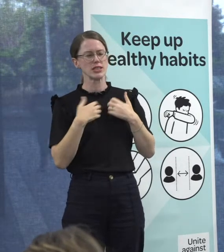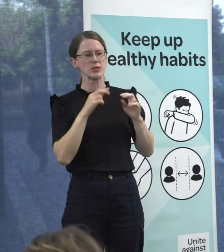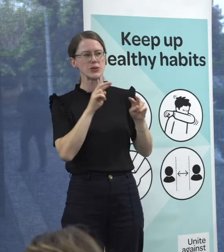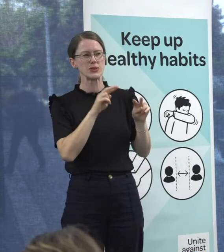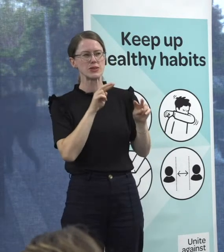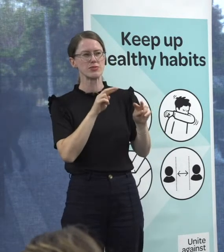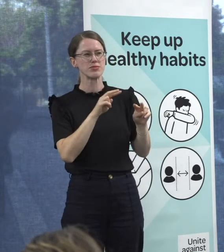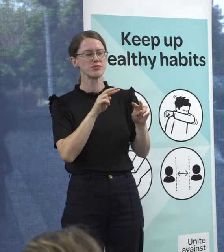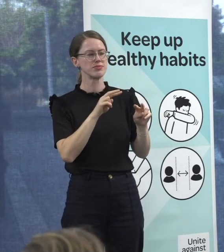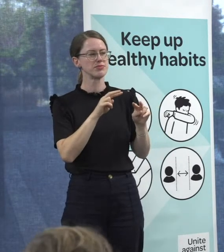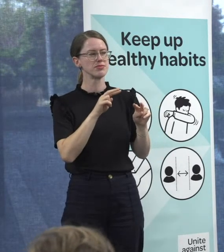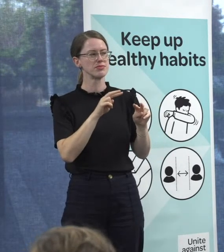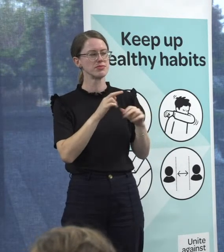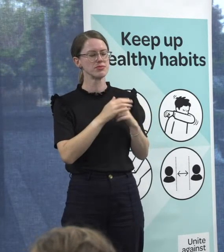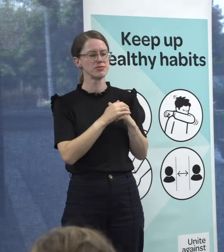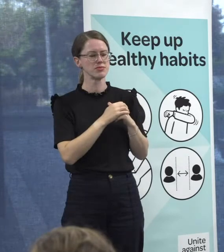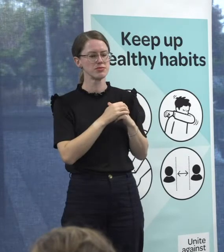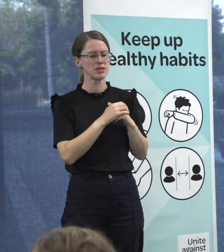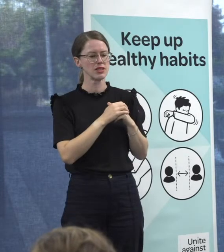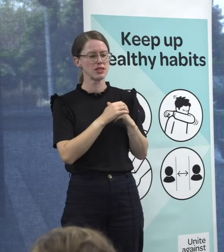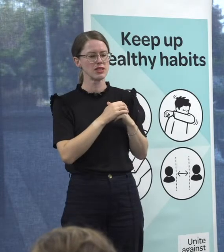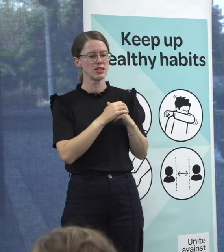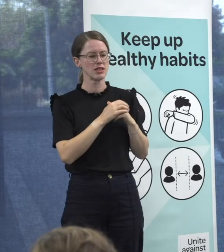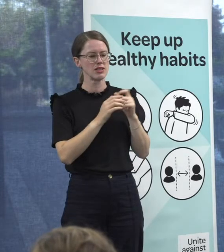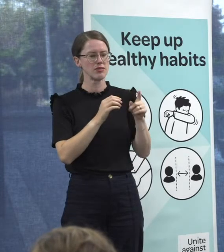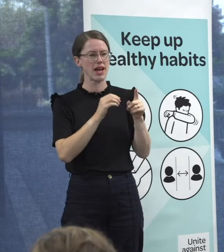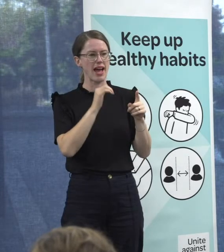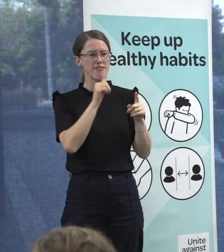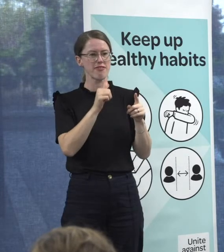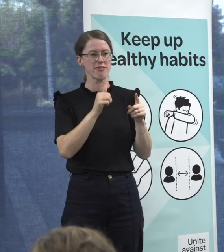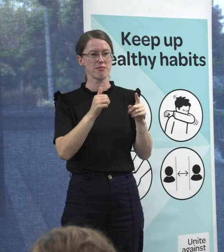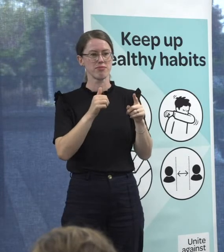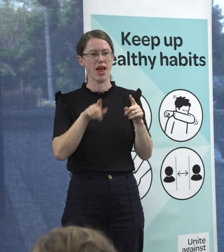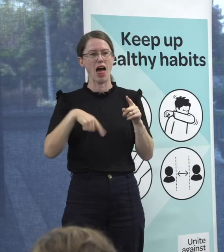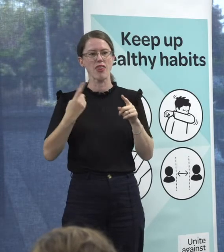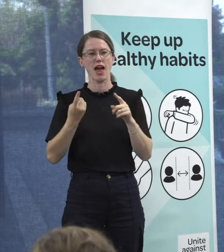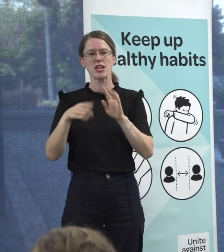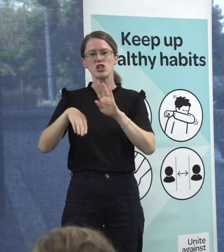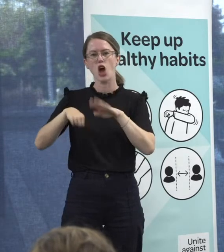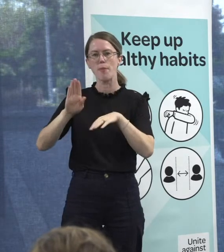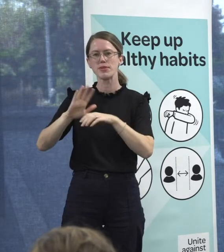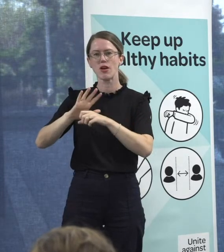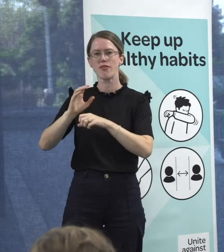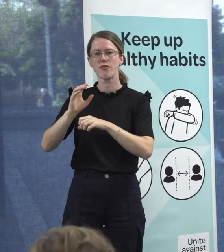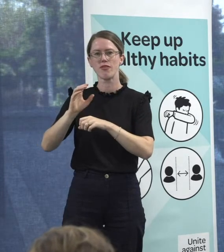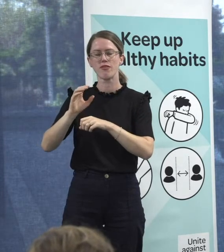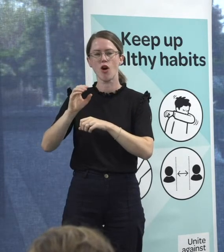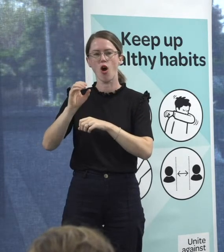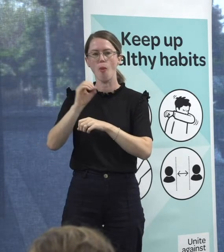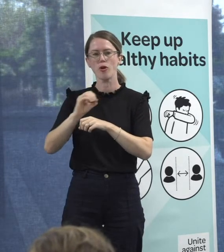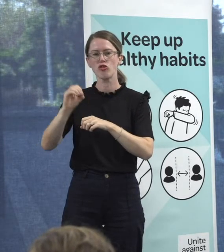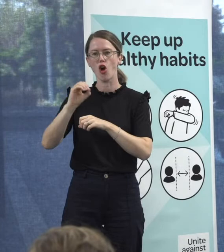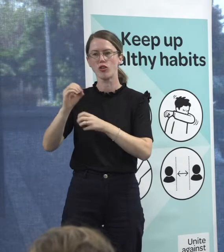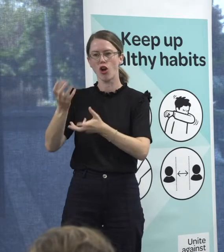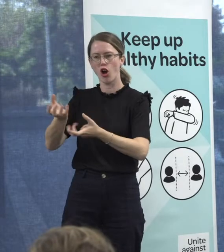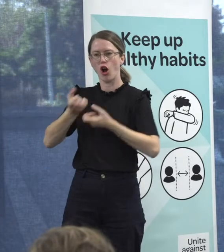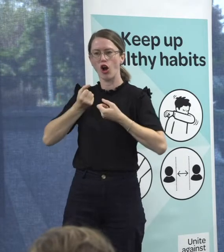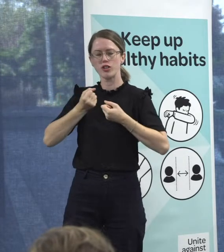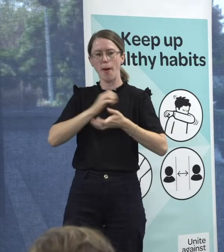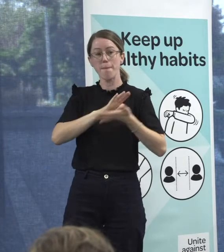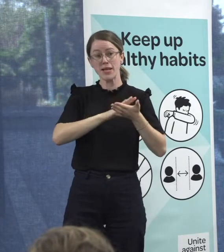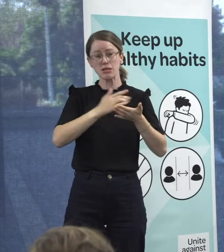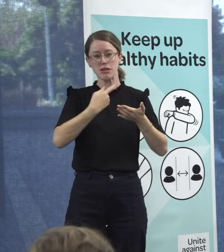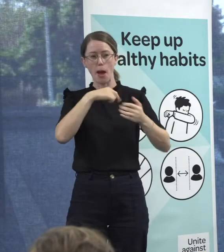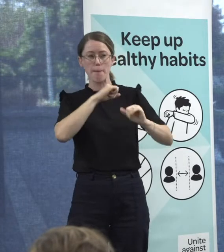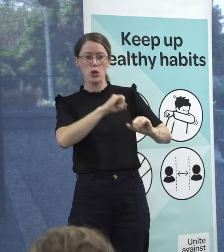see just what sort of cross-immunity people who have been infected with earlier subvariants of Omicron have